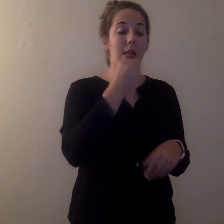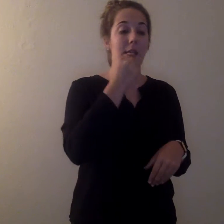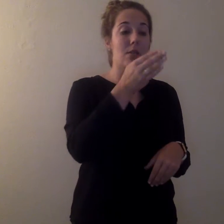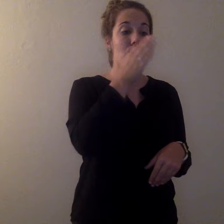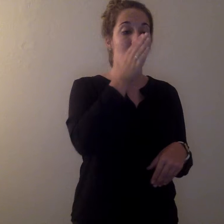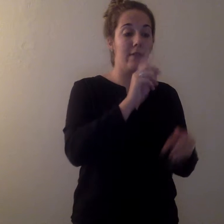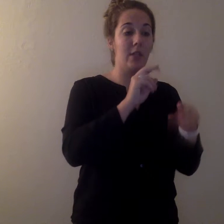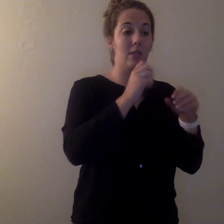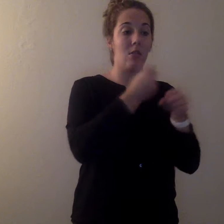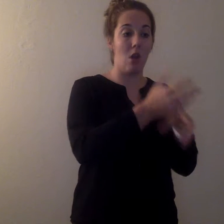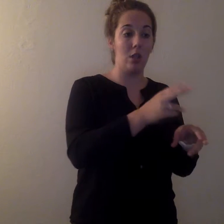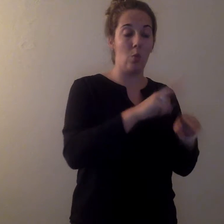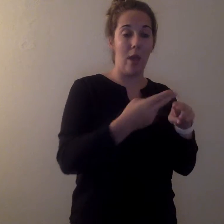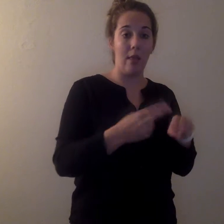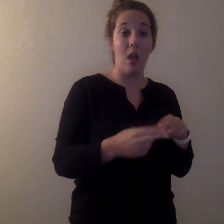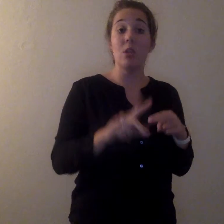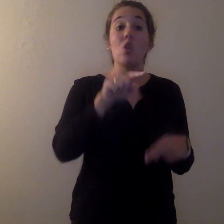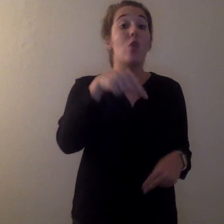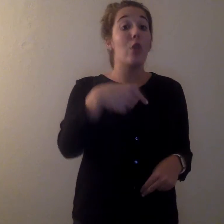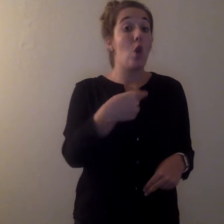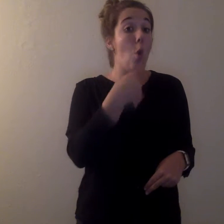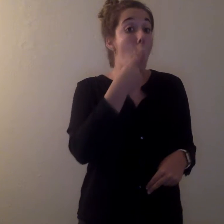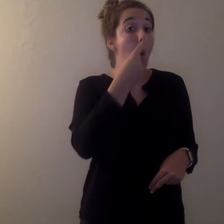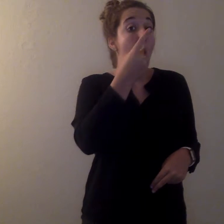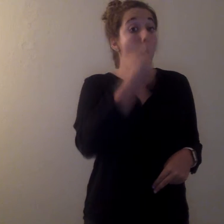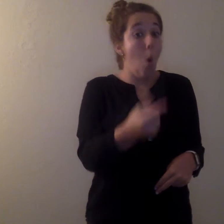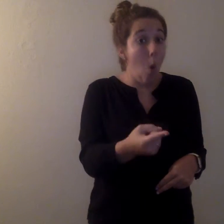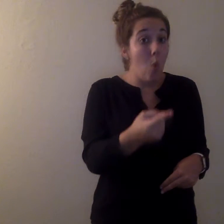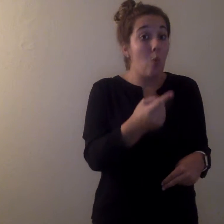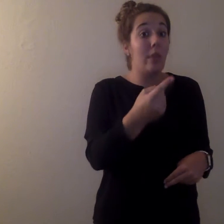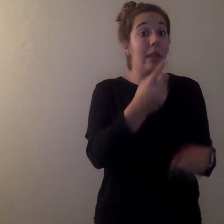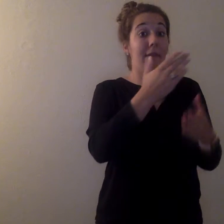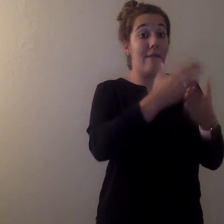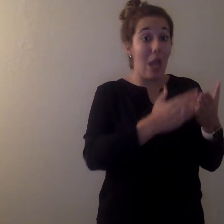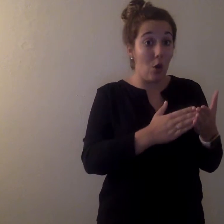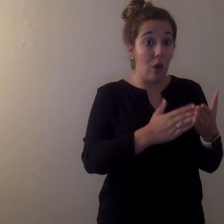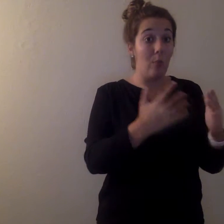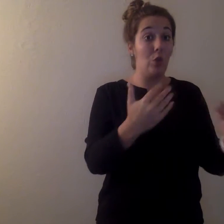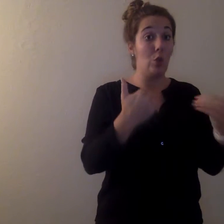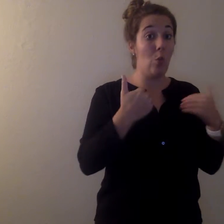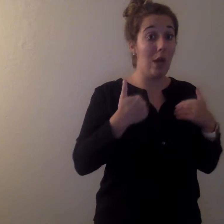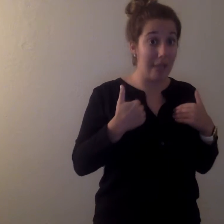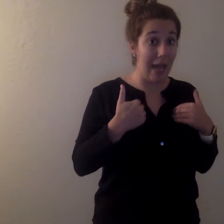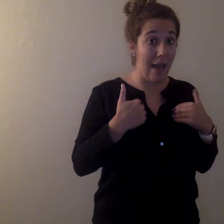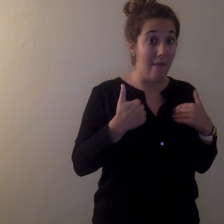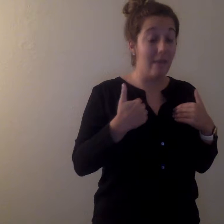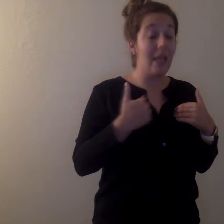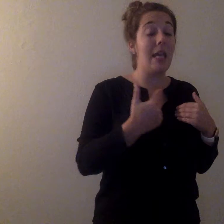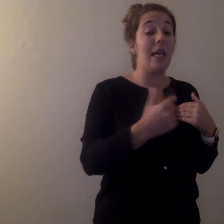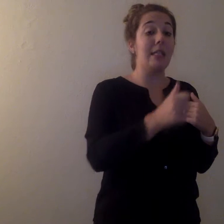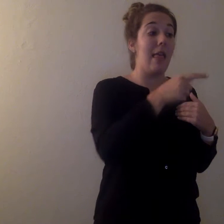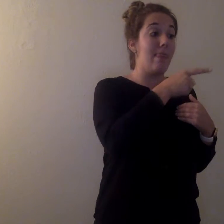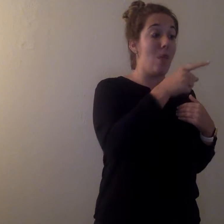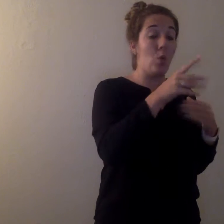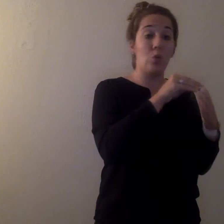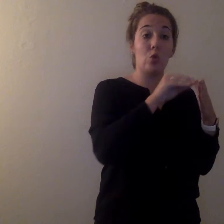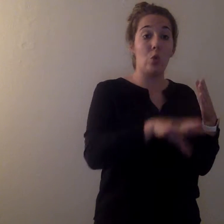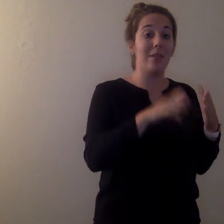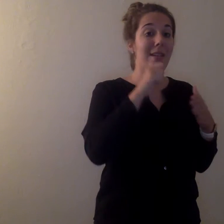only variable we would want to have is that those students did not eat breakfast. That's what we're testing. So you need to make